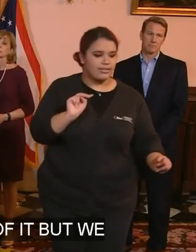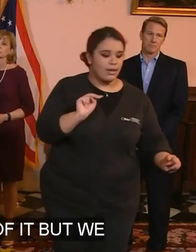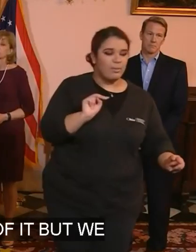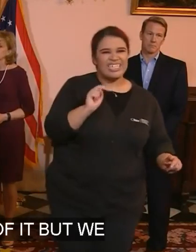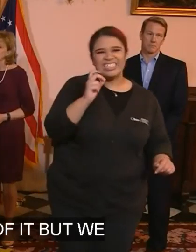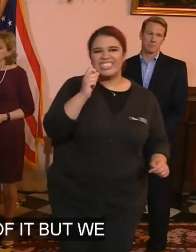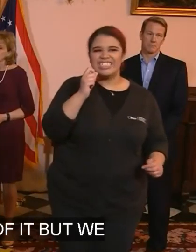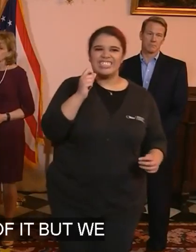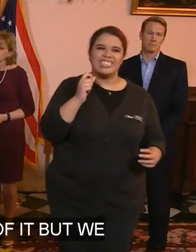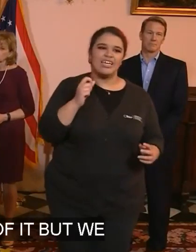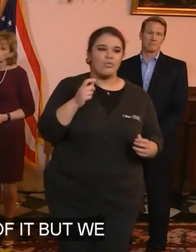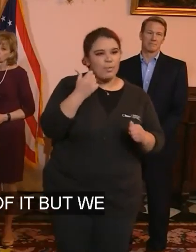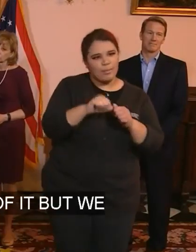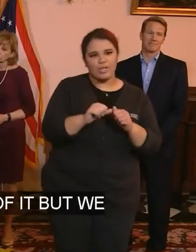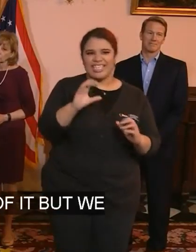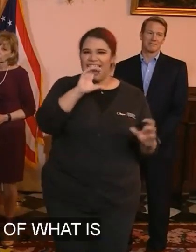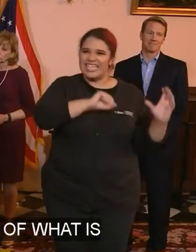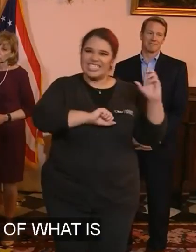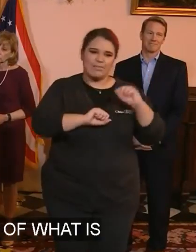on.